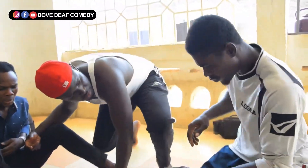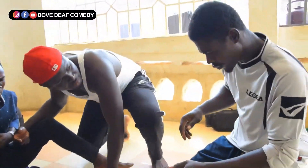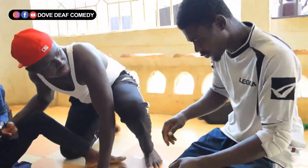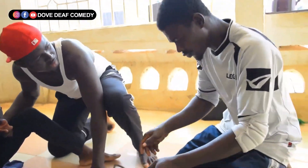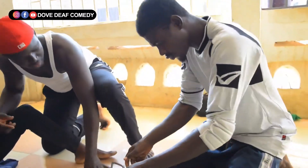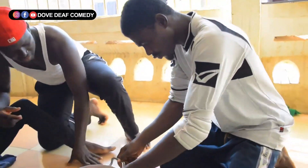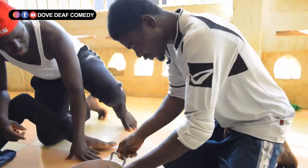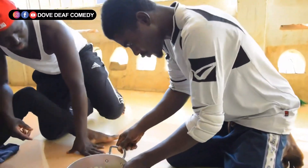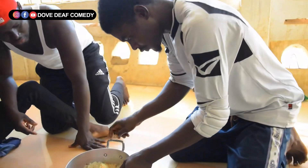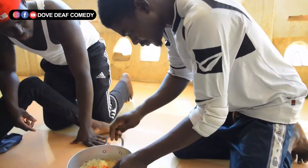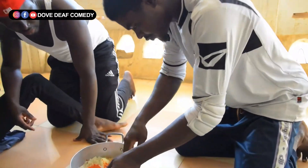and see.